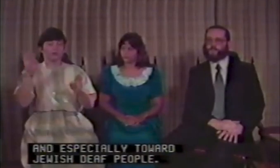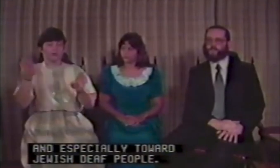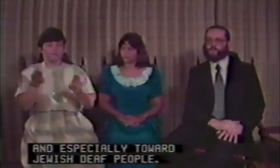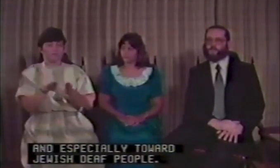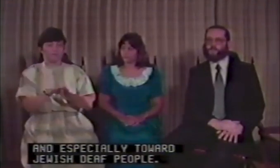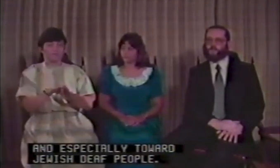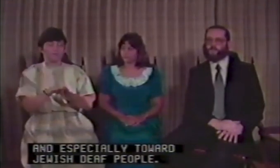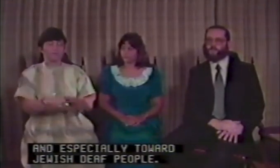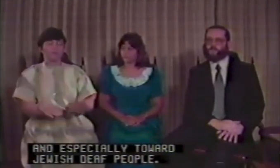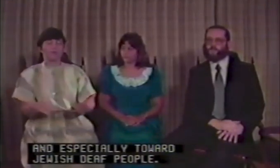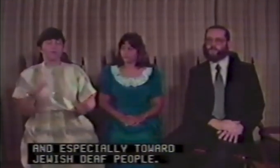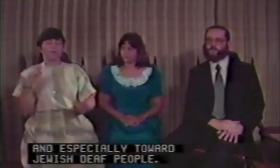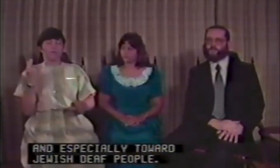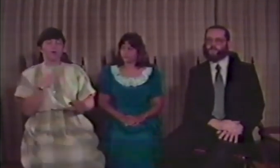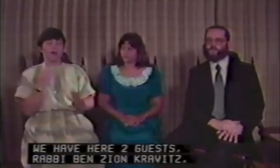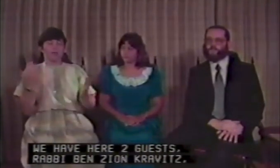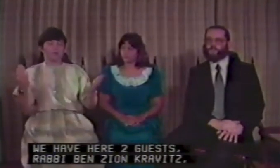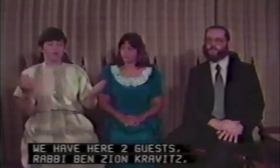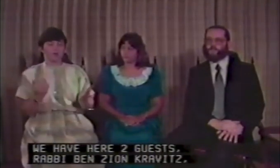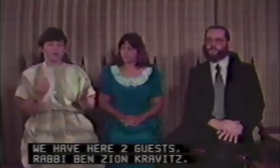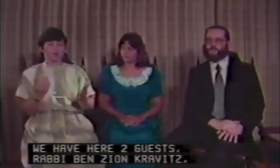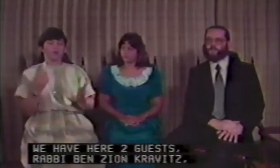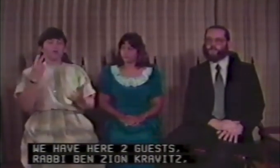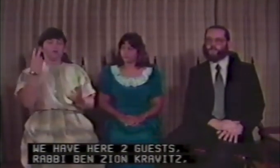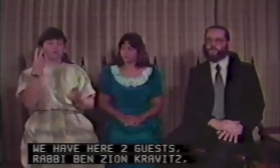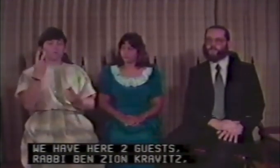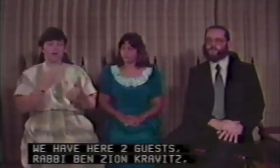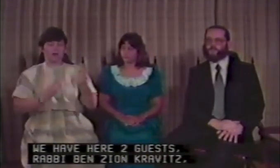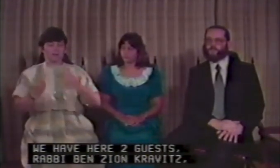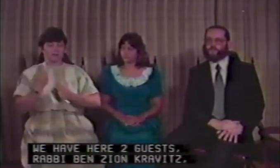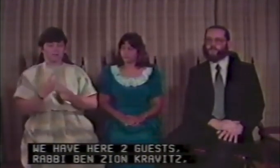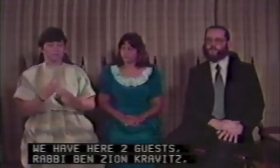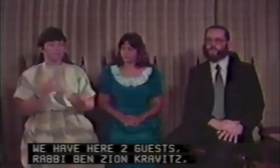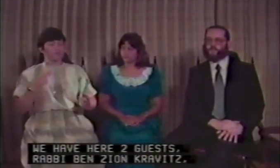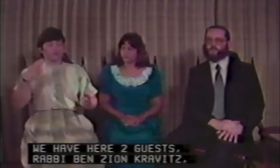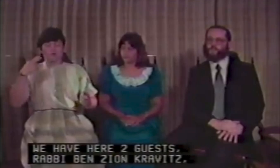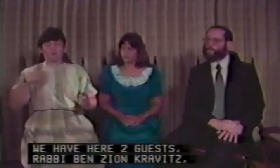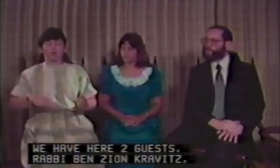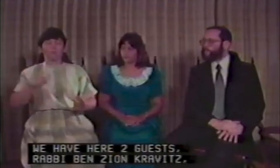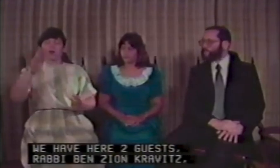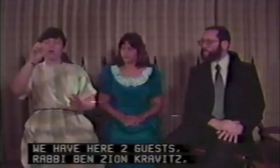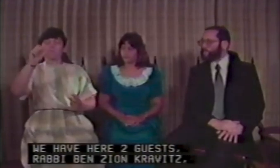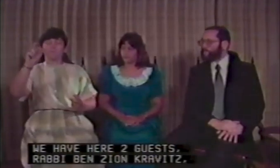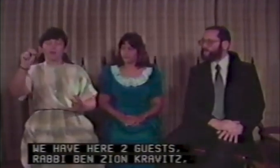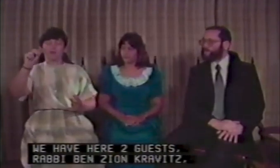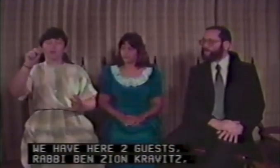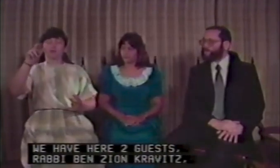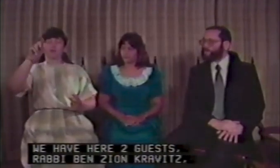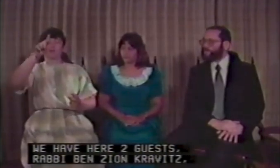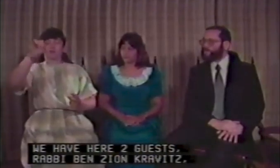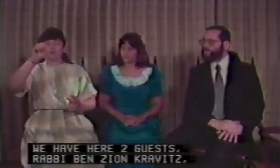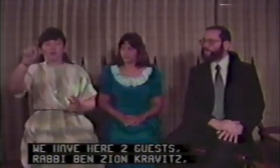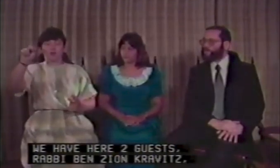death. We have here two guests, Rabbi